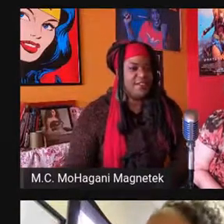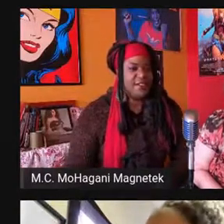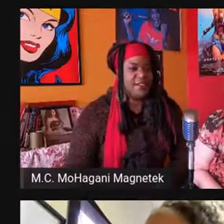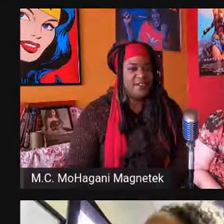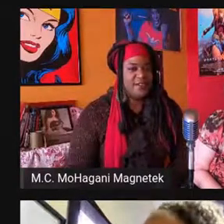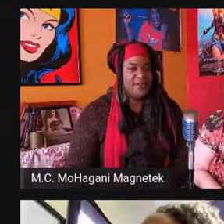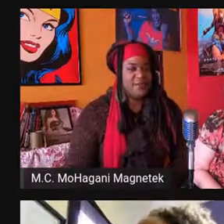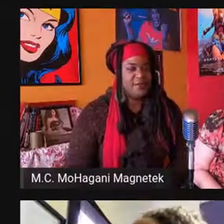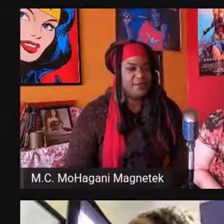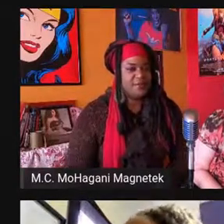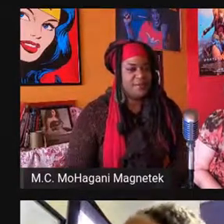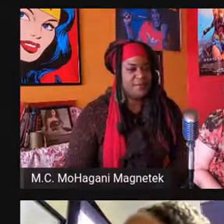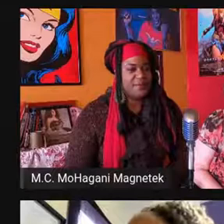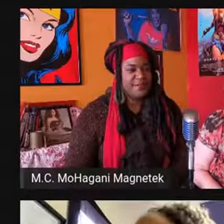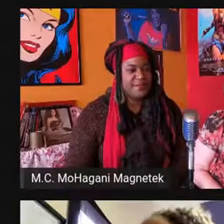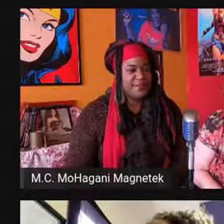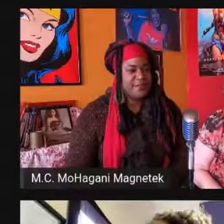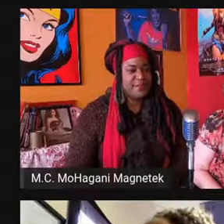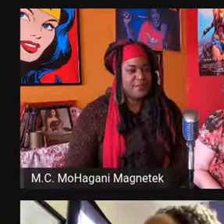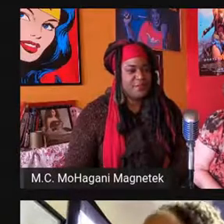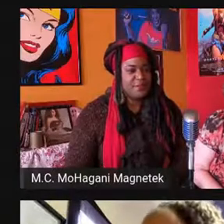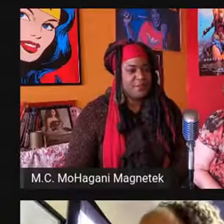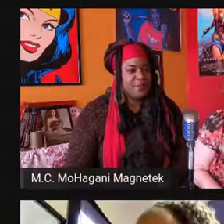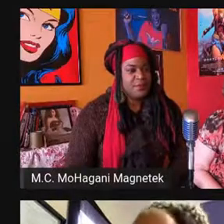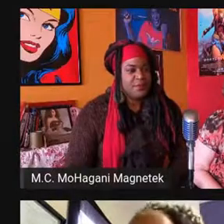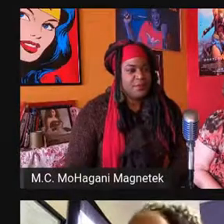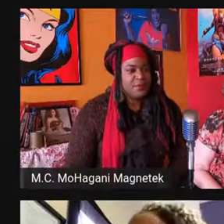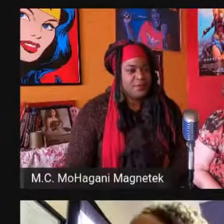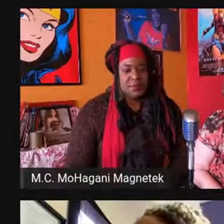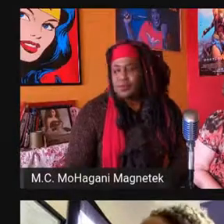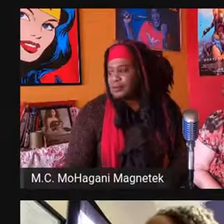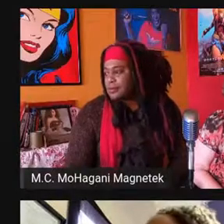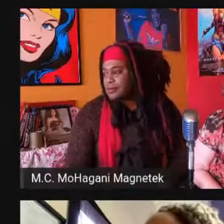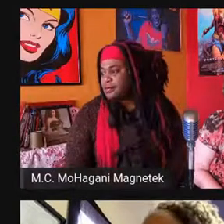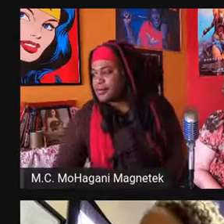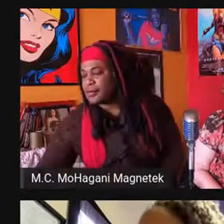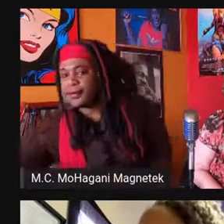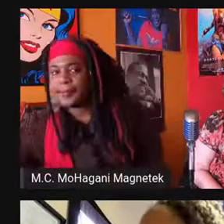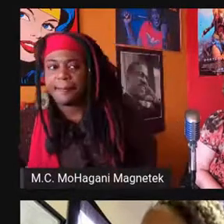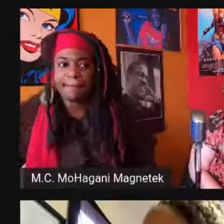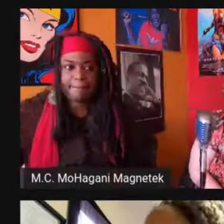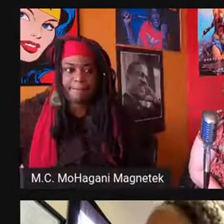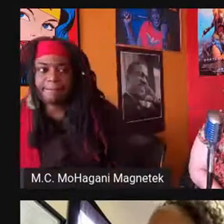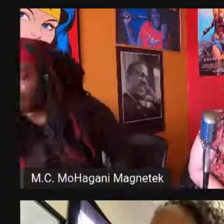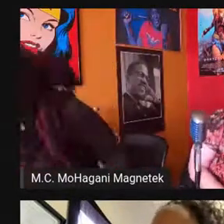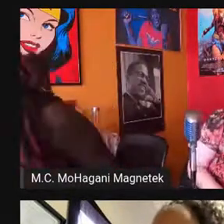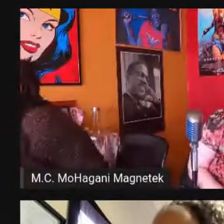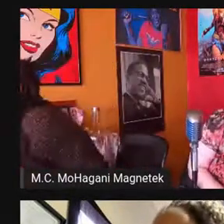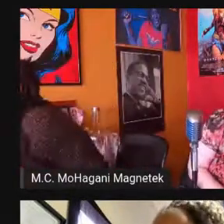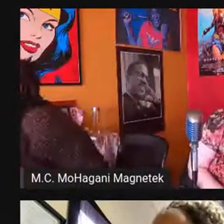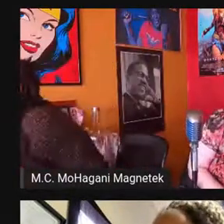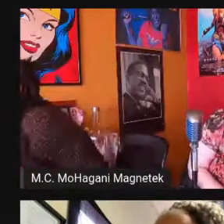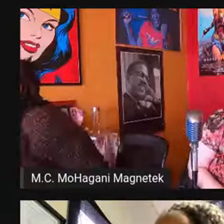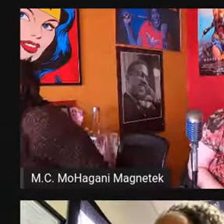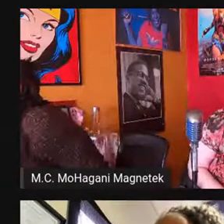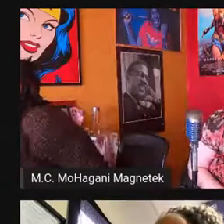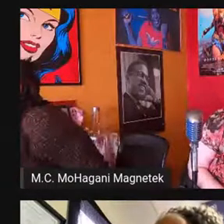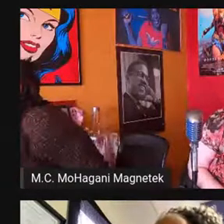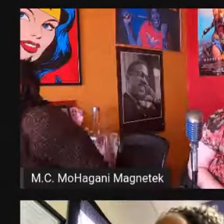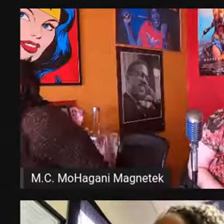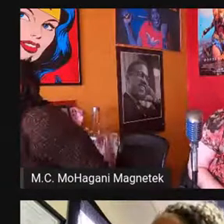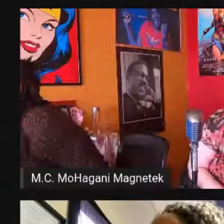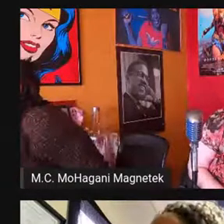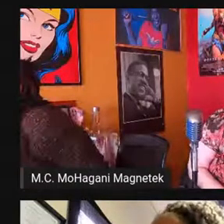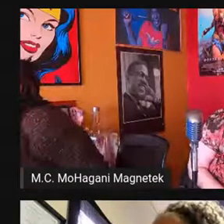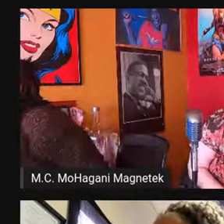I'll go. It's interesting that Mohagani has mentioned things like limitations as far as the